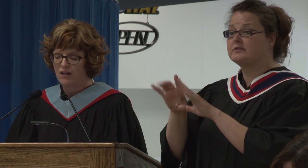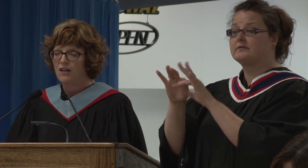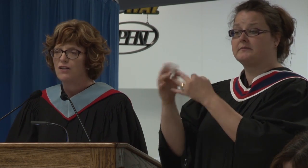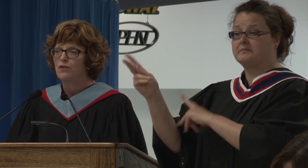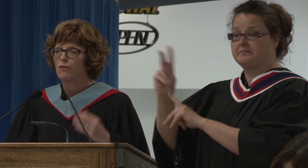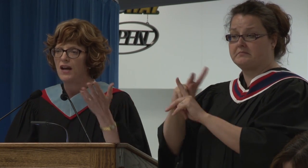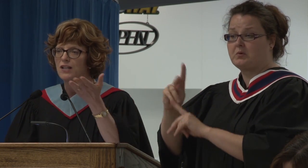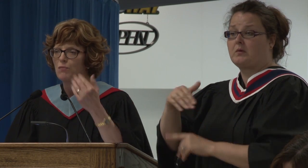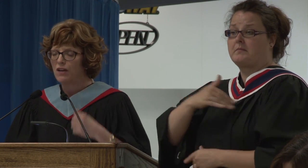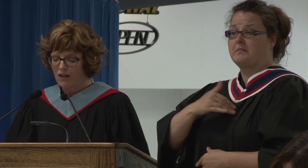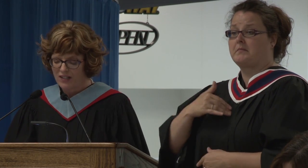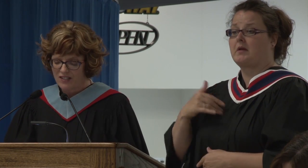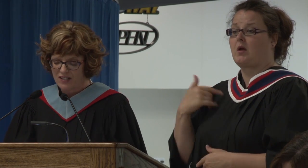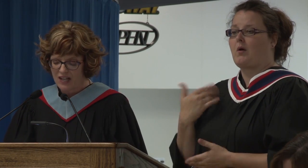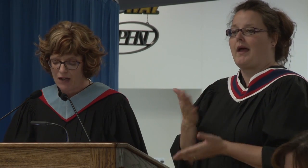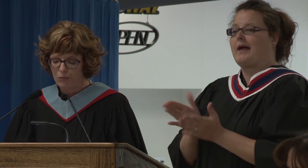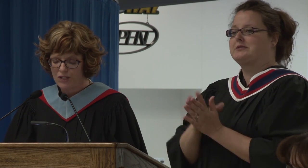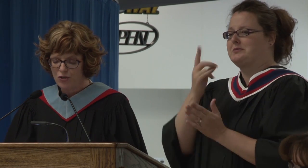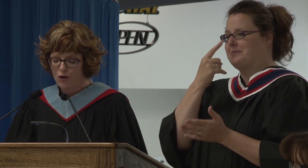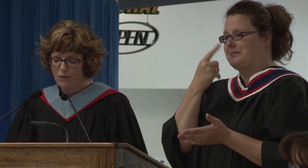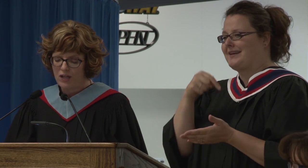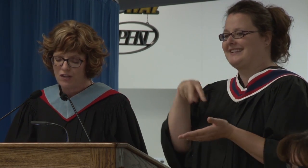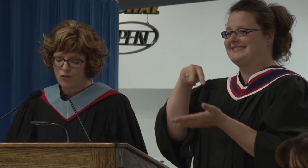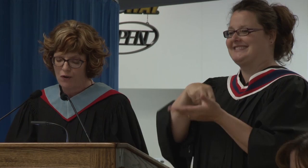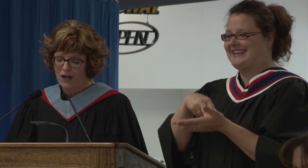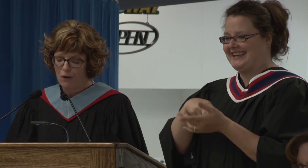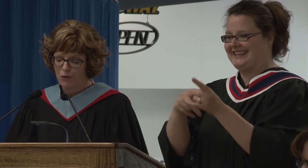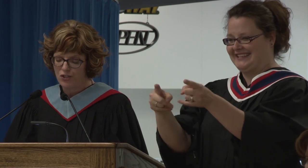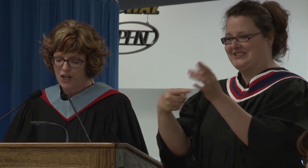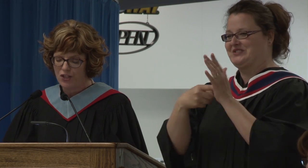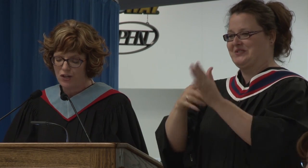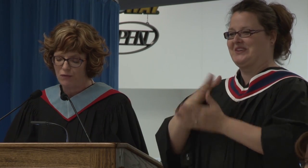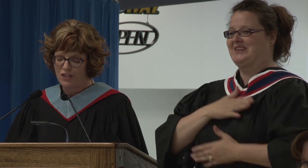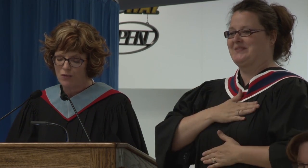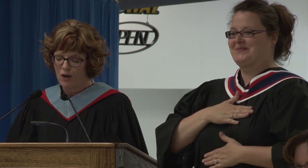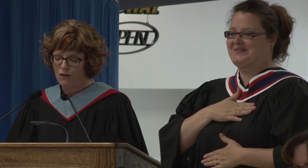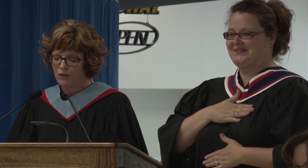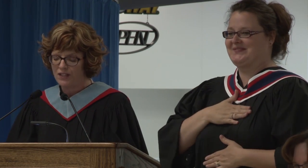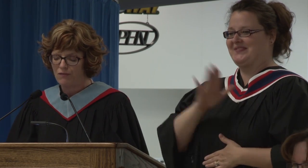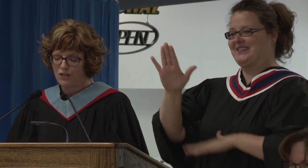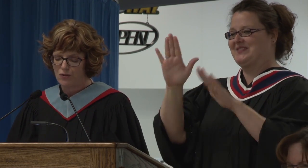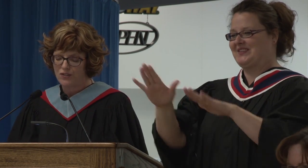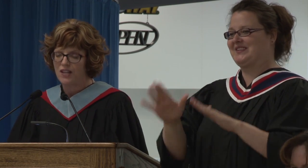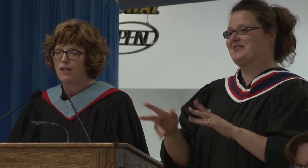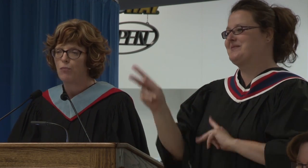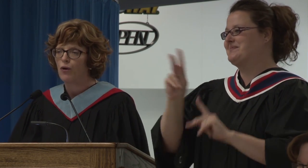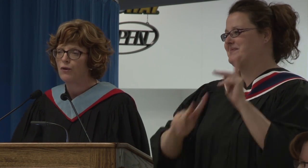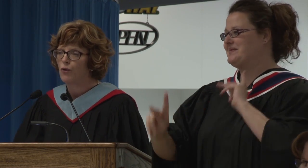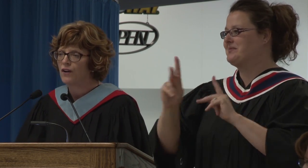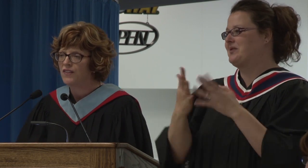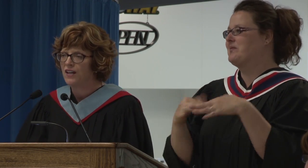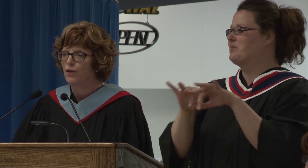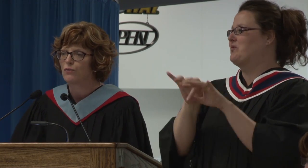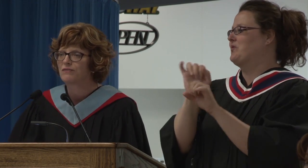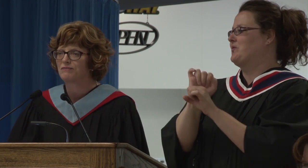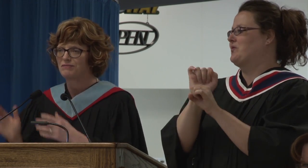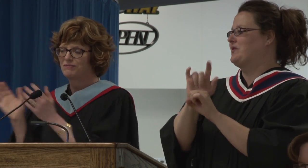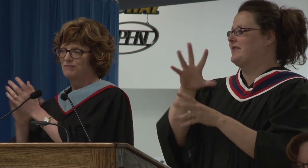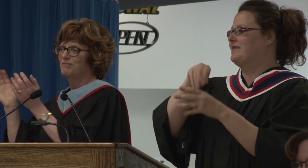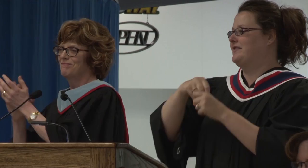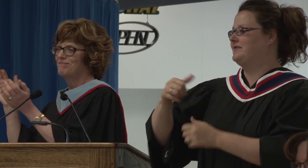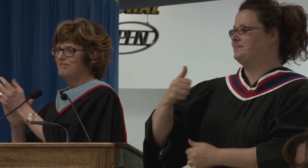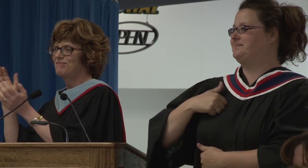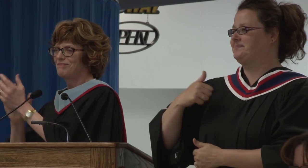are. So I'm going to ask my colleagues to stand, and please join me in showing our appreciation for these wonderful individuals and the important work they do.